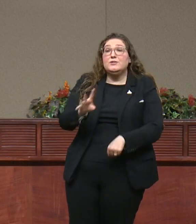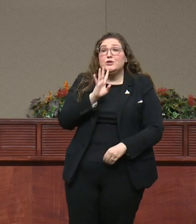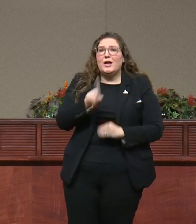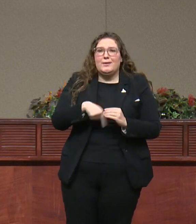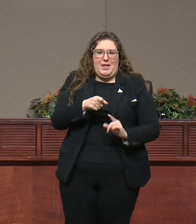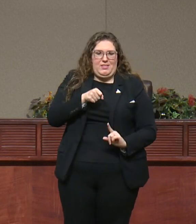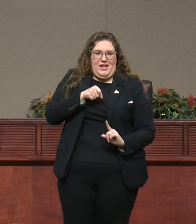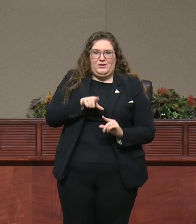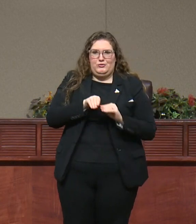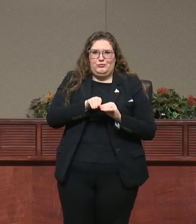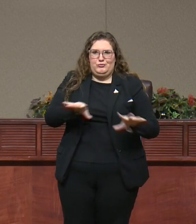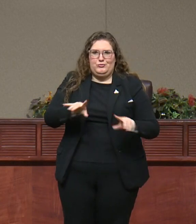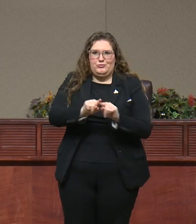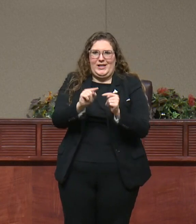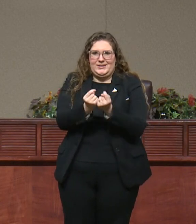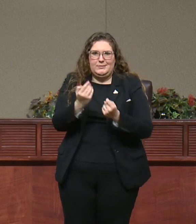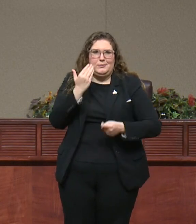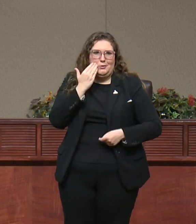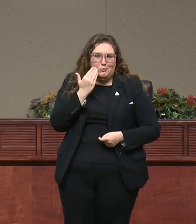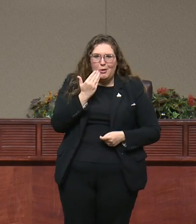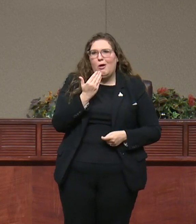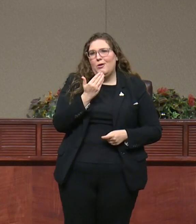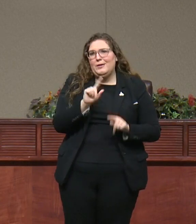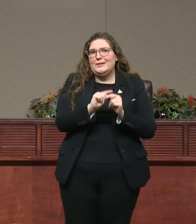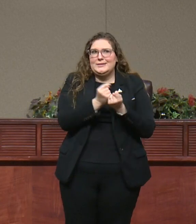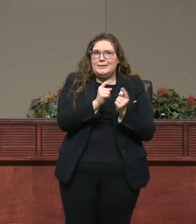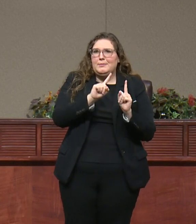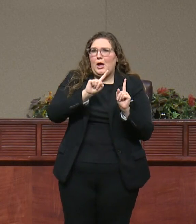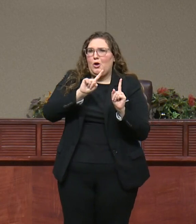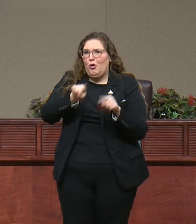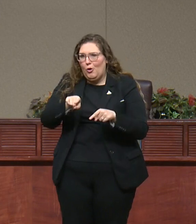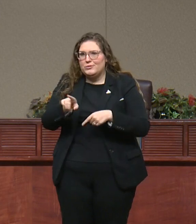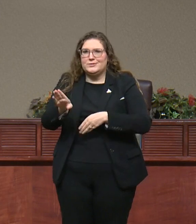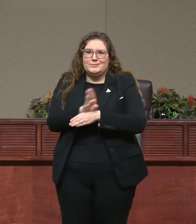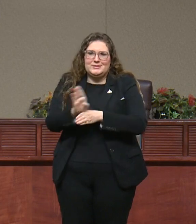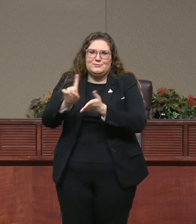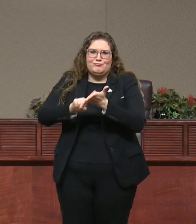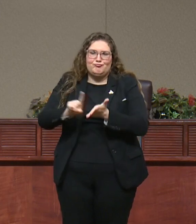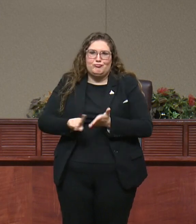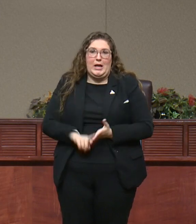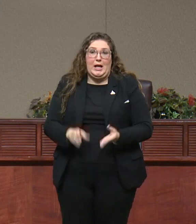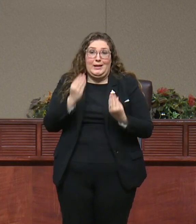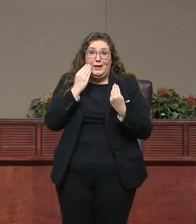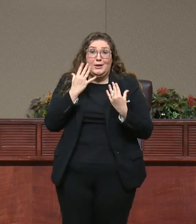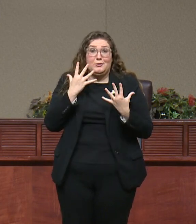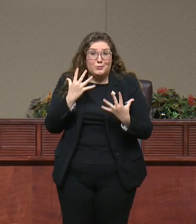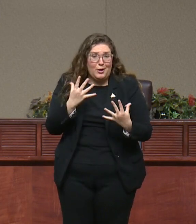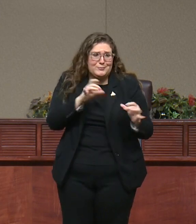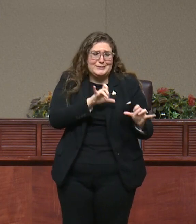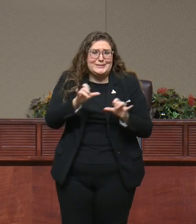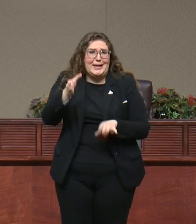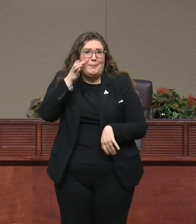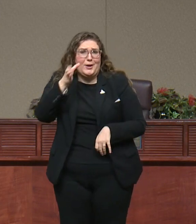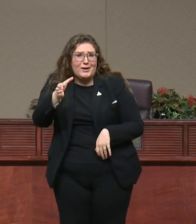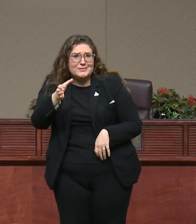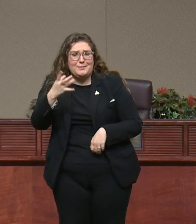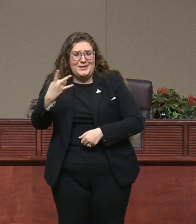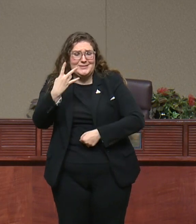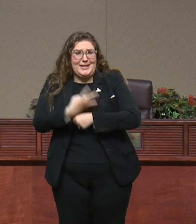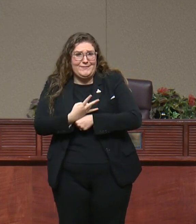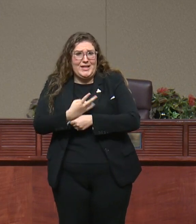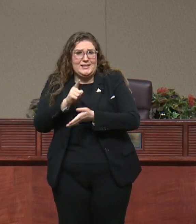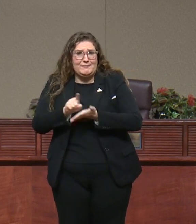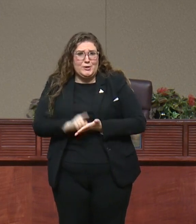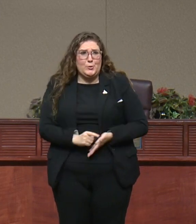similar. What we're saying here is that 7 days a week, we will be vigilant in doing the inspections and